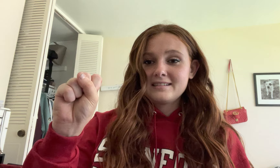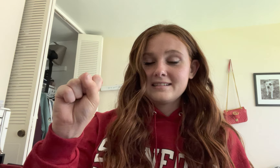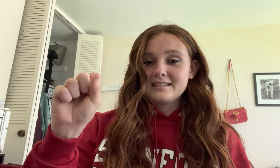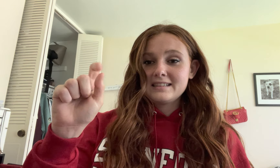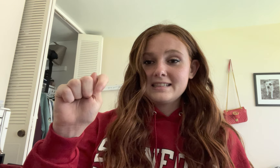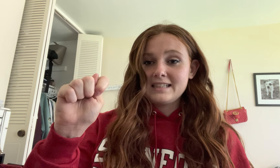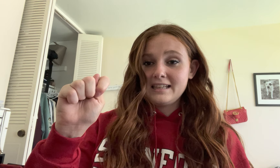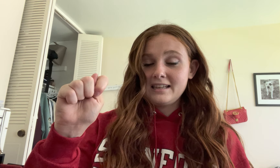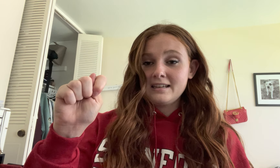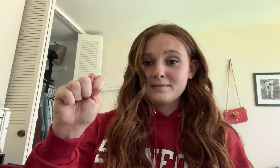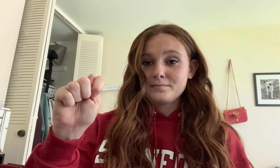T,